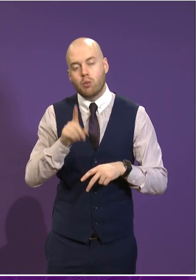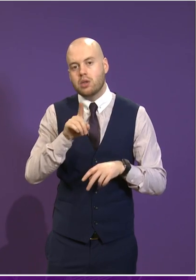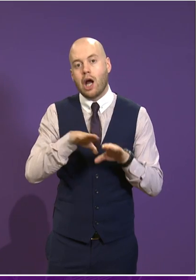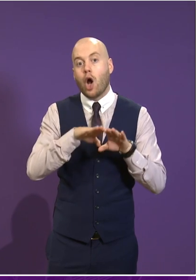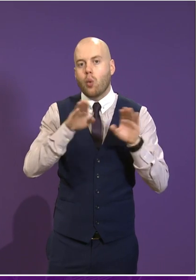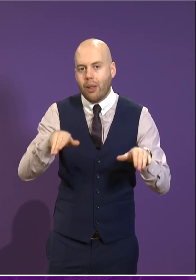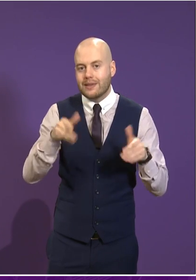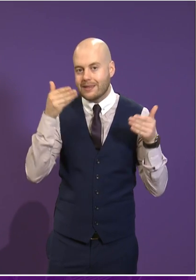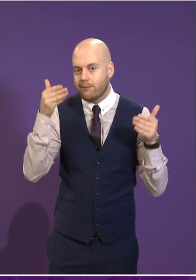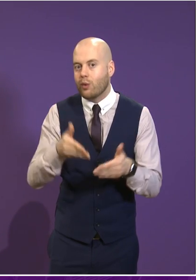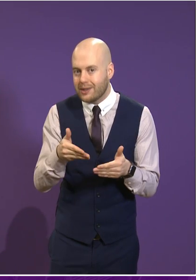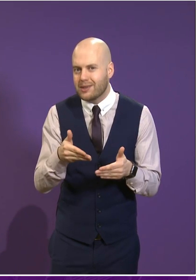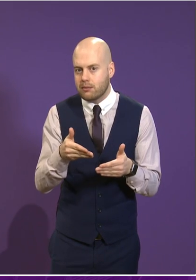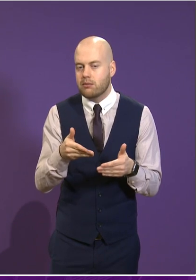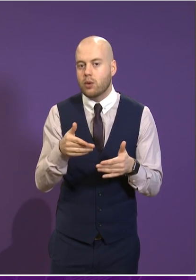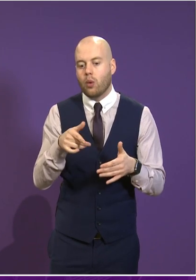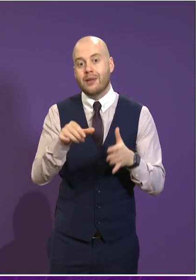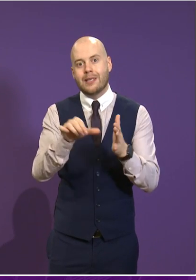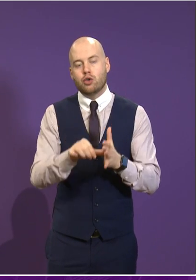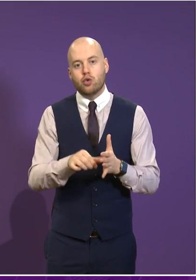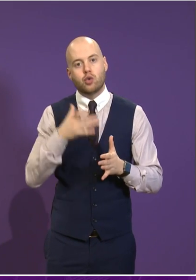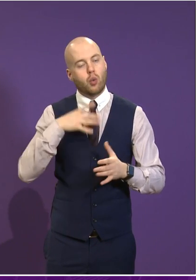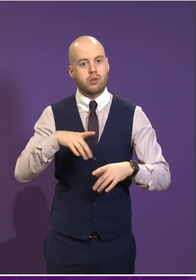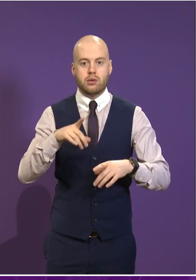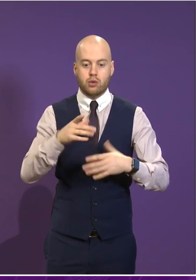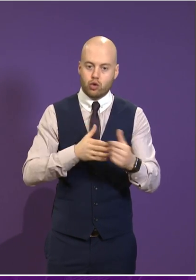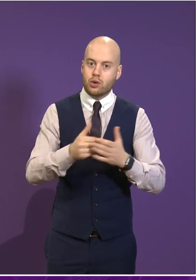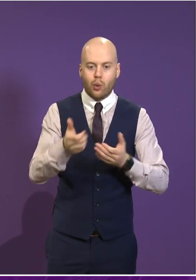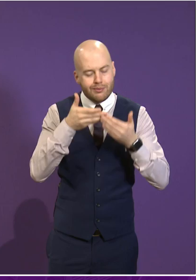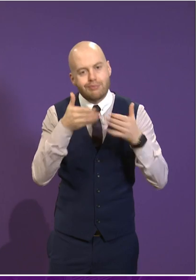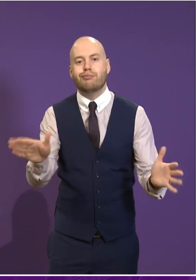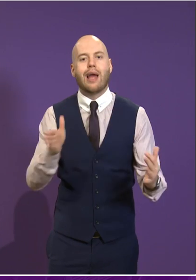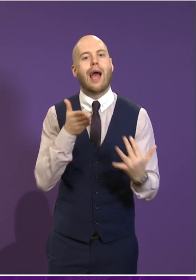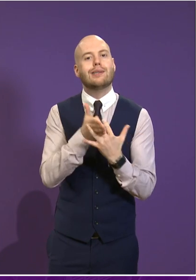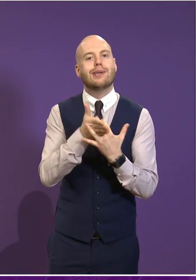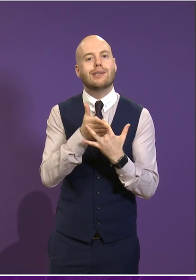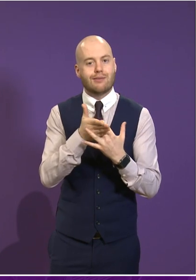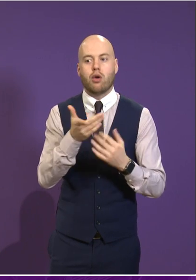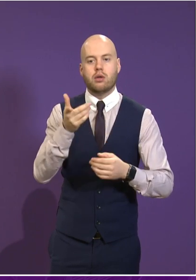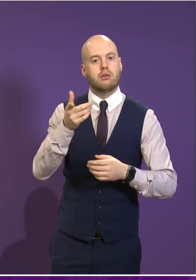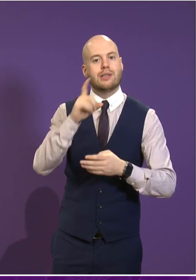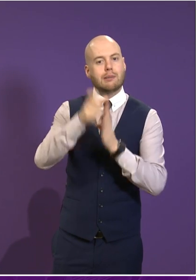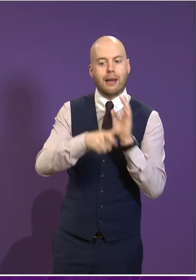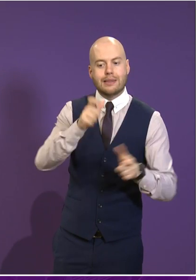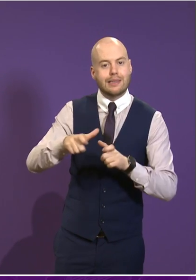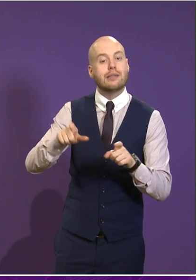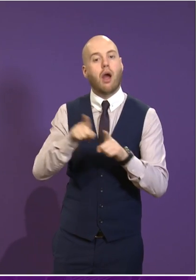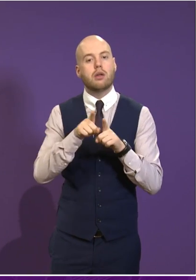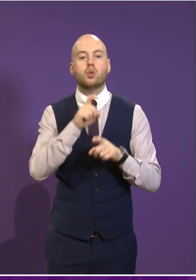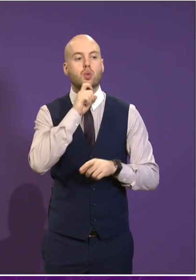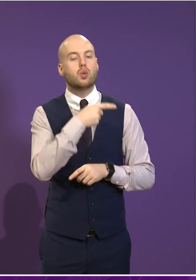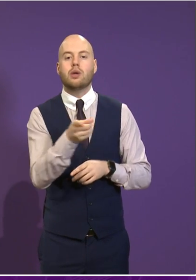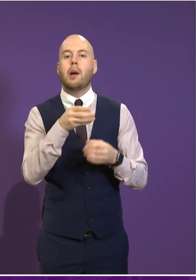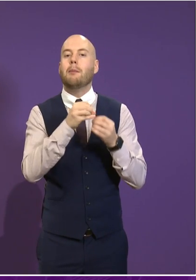inequalities focus, and the issue we've been looking at is widening access, specifically for people with disabilities and people who use BSL as their first language.